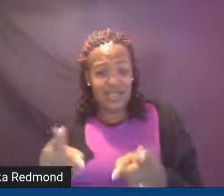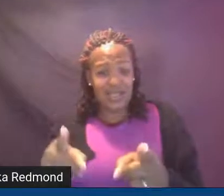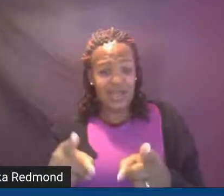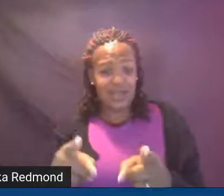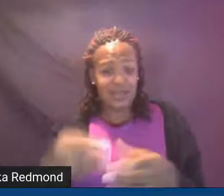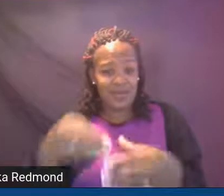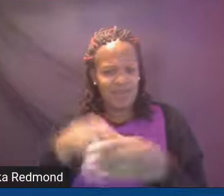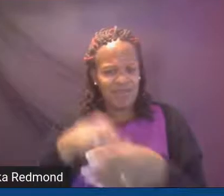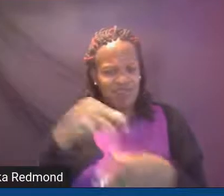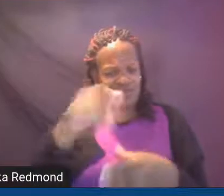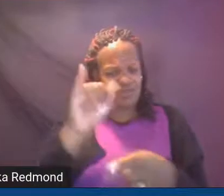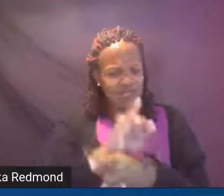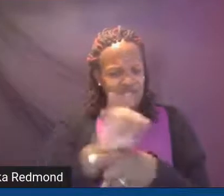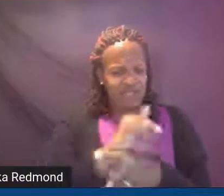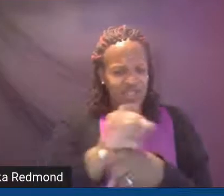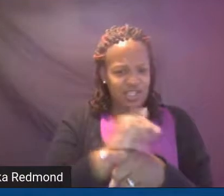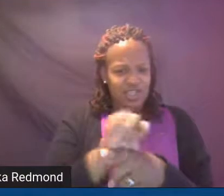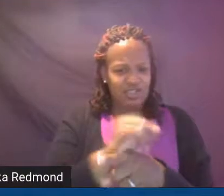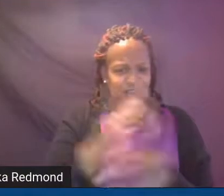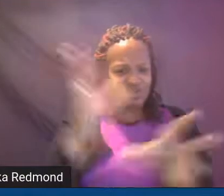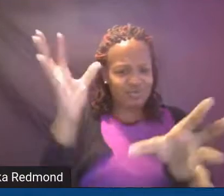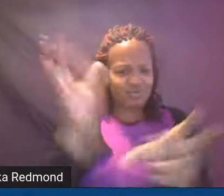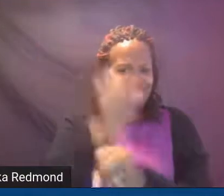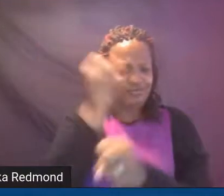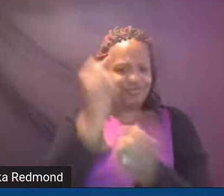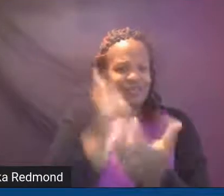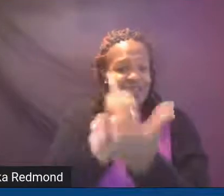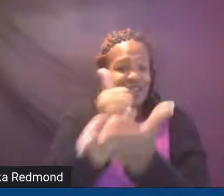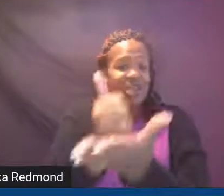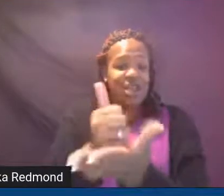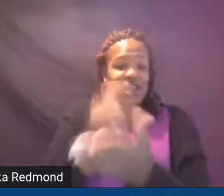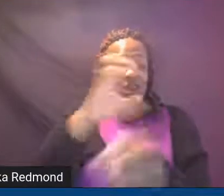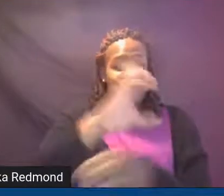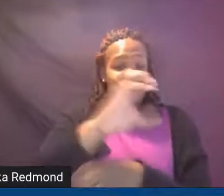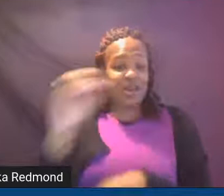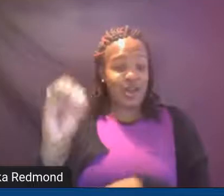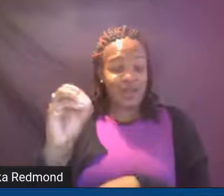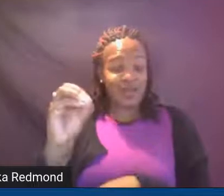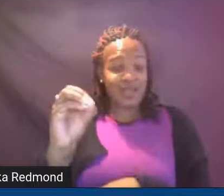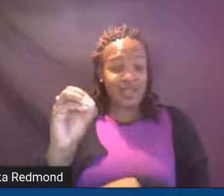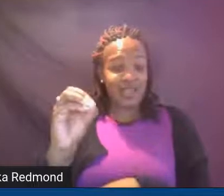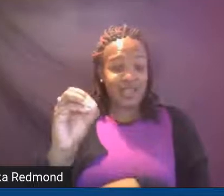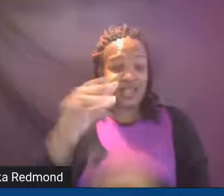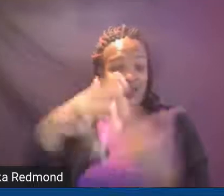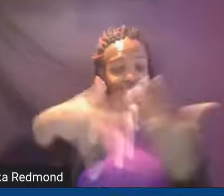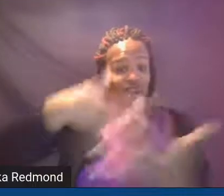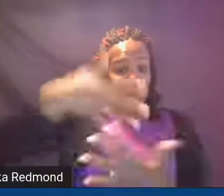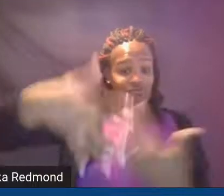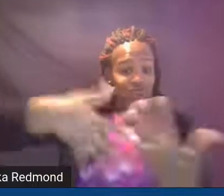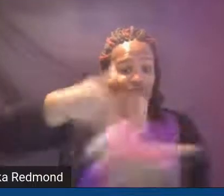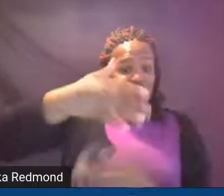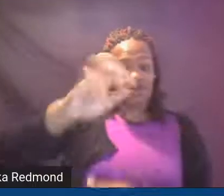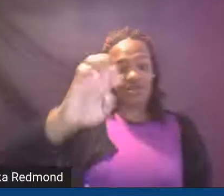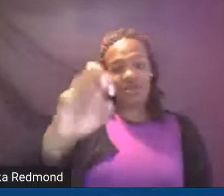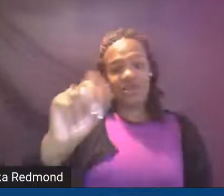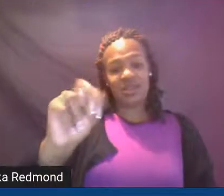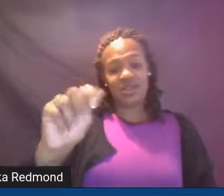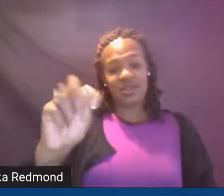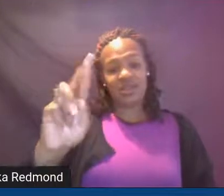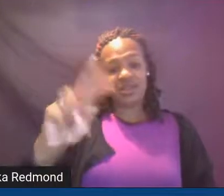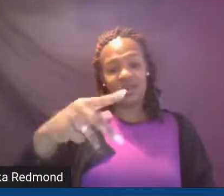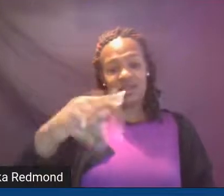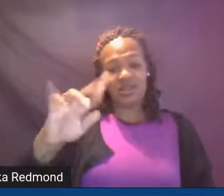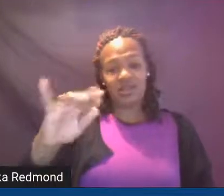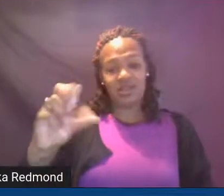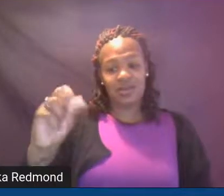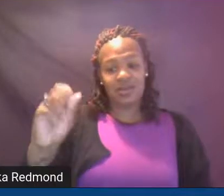this, and help companies become better social enterprise? Well, I mean,